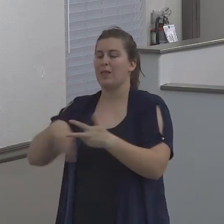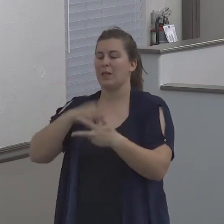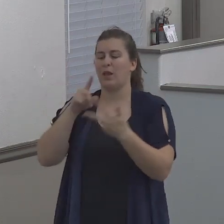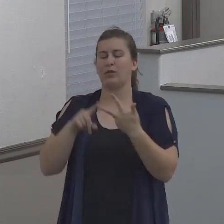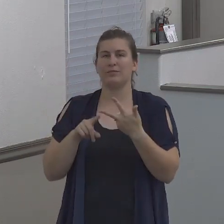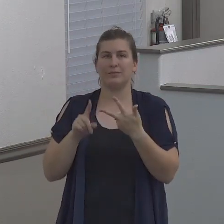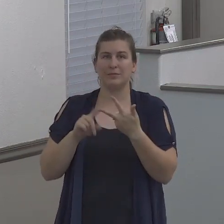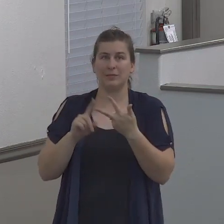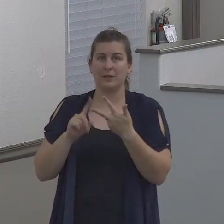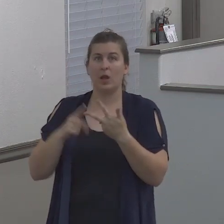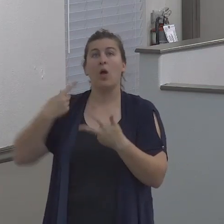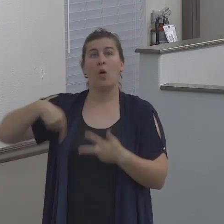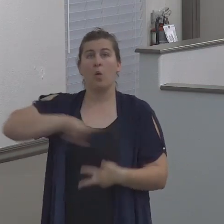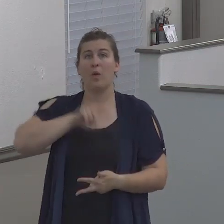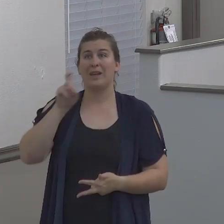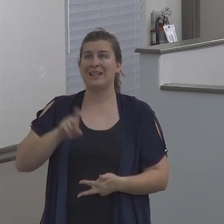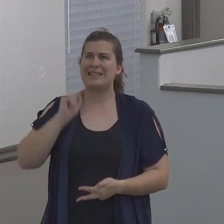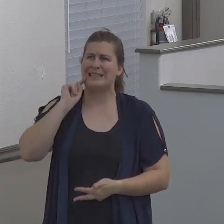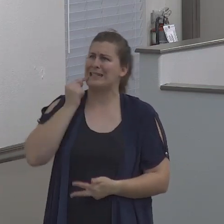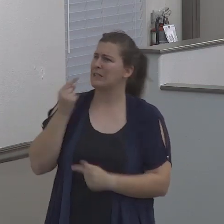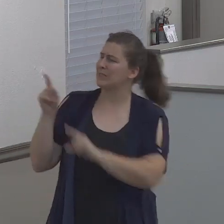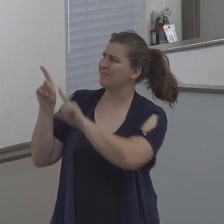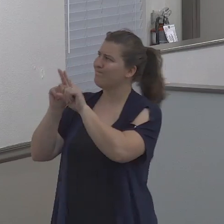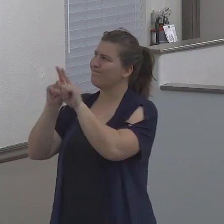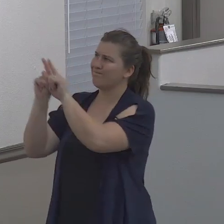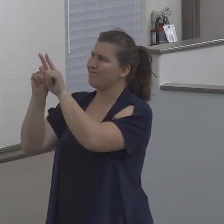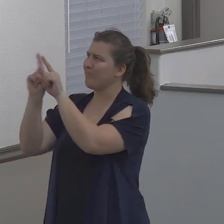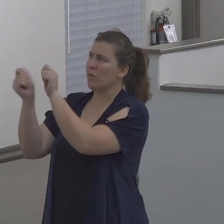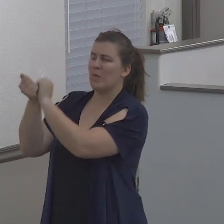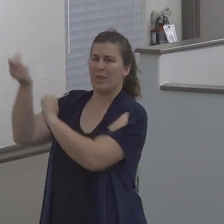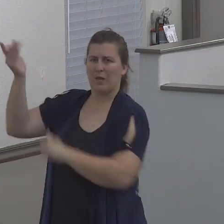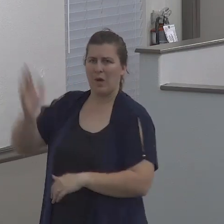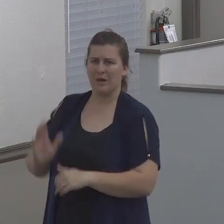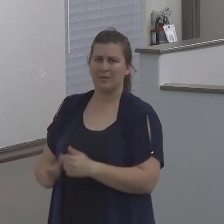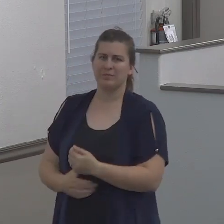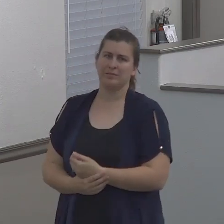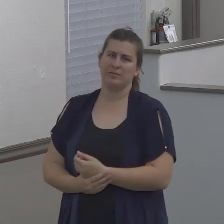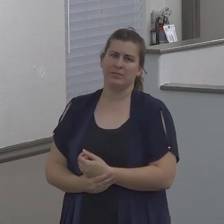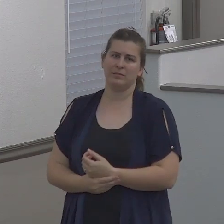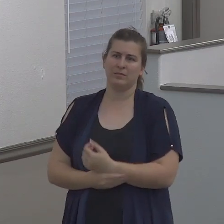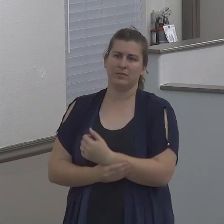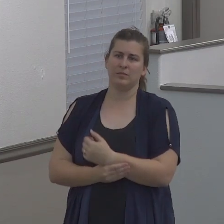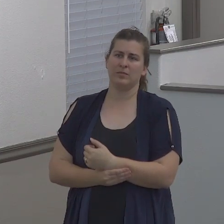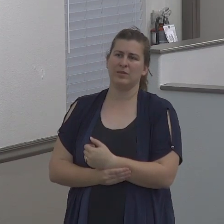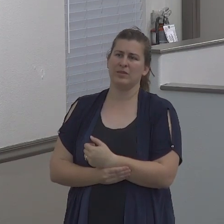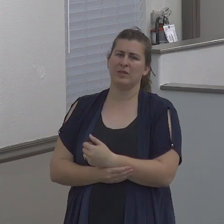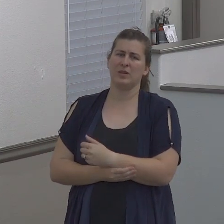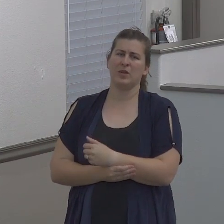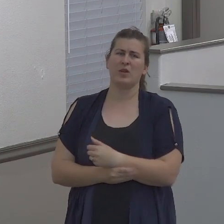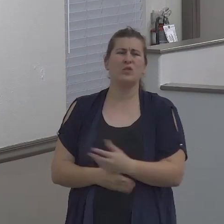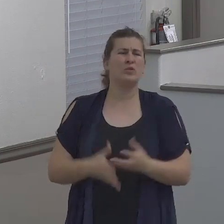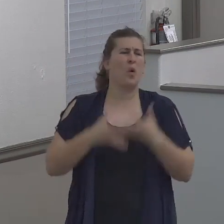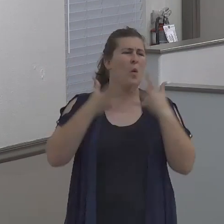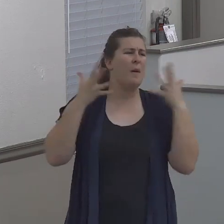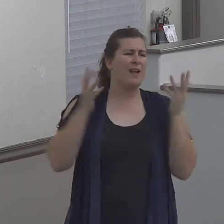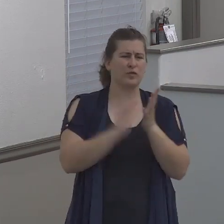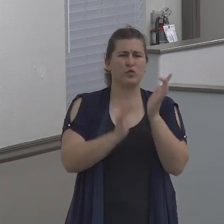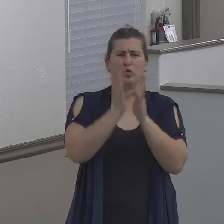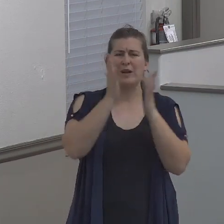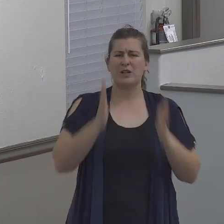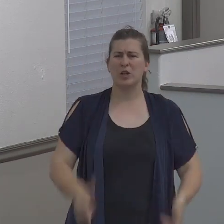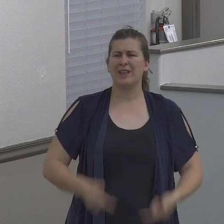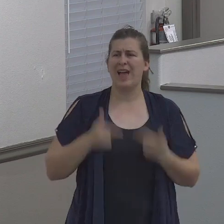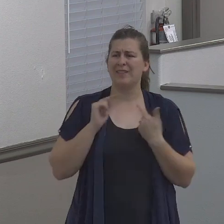doing. And then thirdly, we need to seriously walk with God. Too much